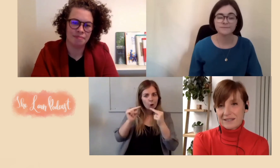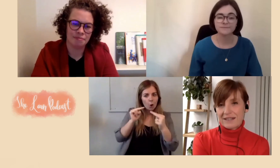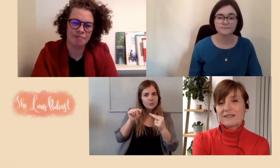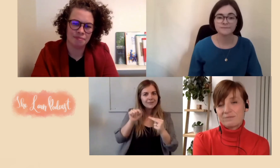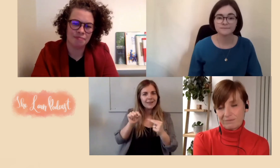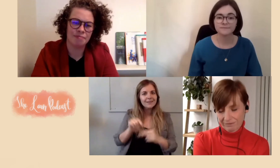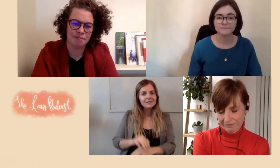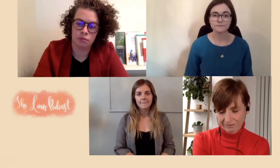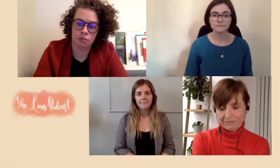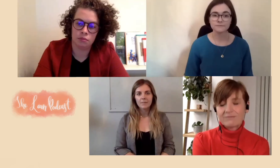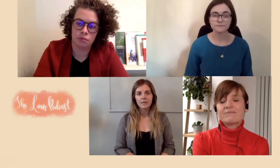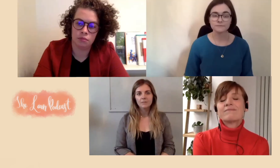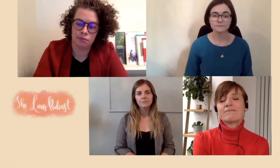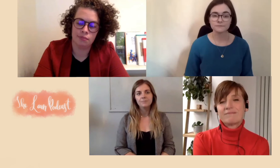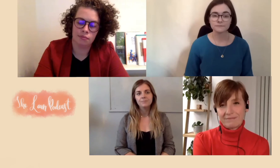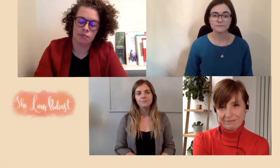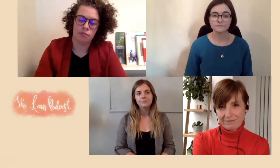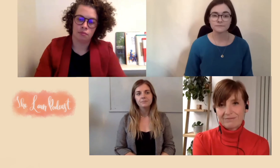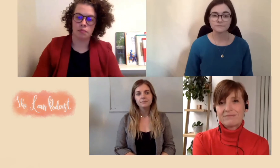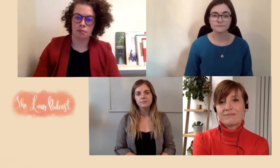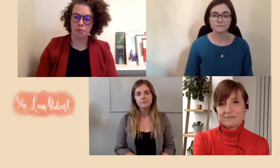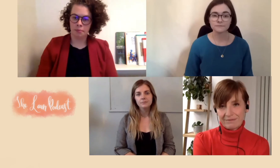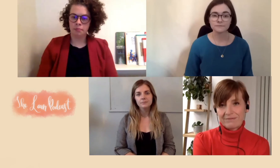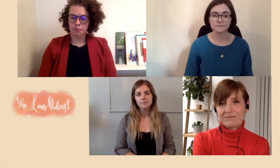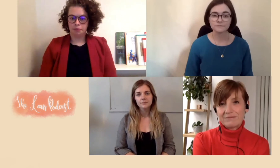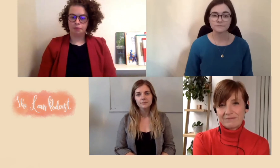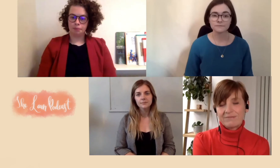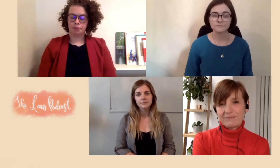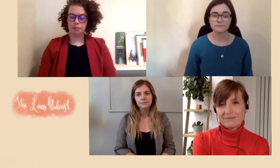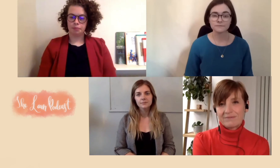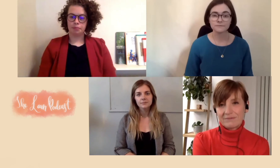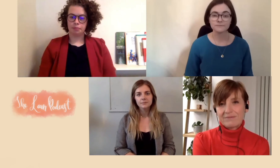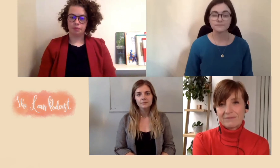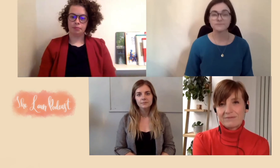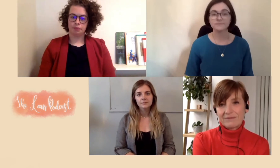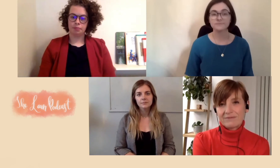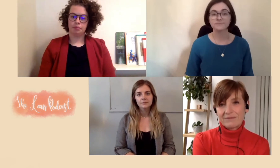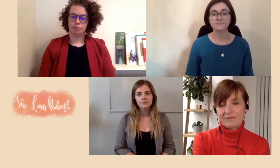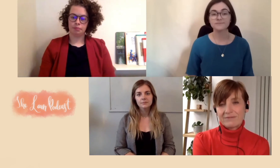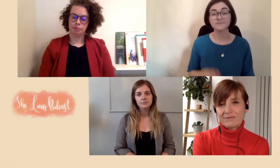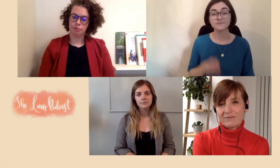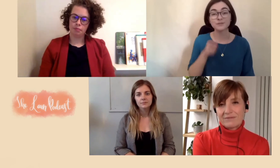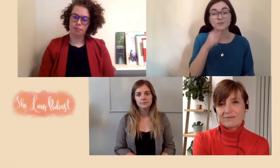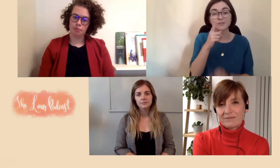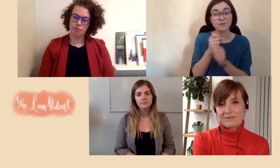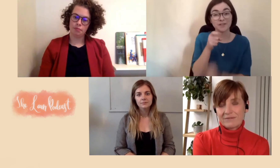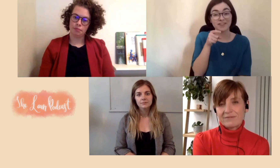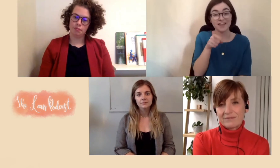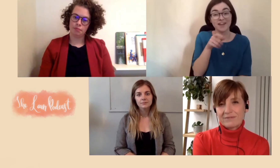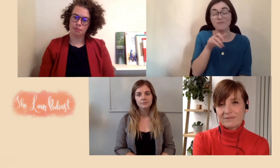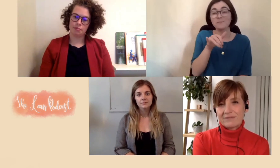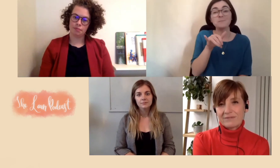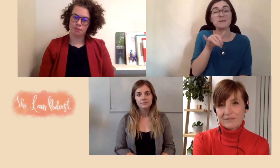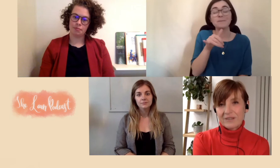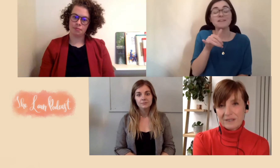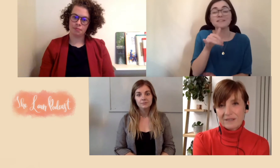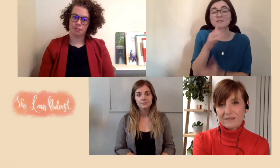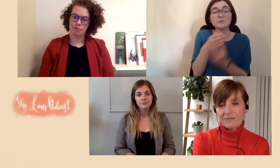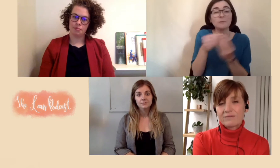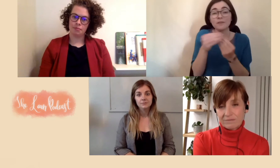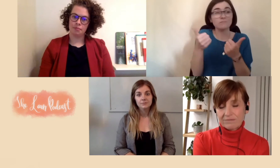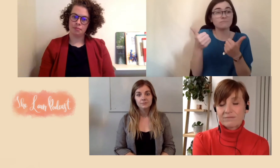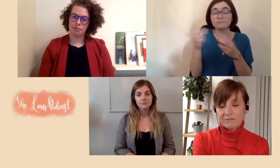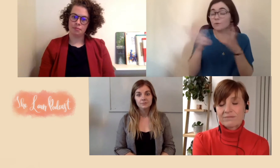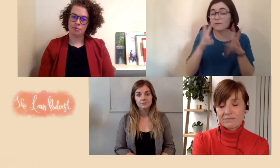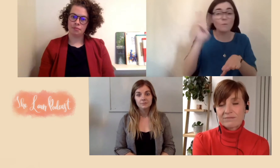negotiate. What you were saying there, you know, what might work, say for example, maybe for one interpreter really well, and they find that that's how they can cope, might